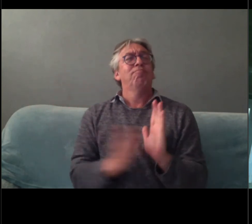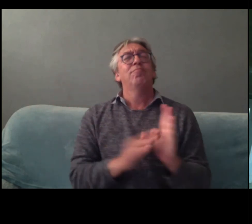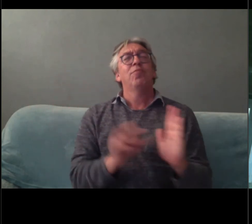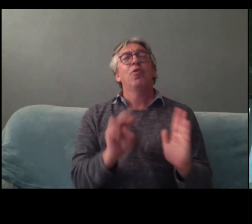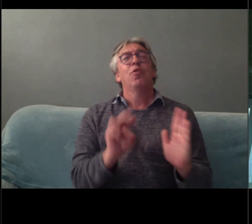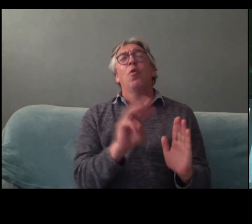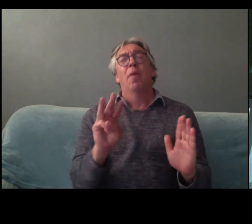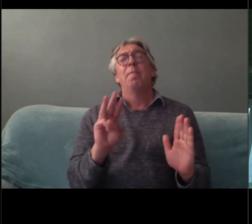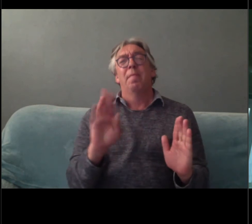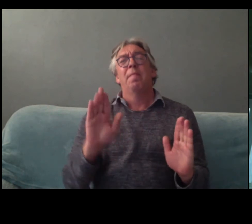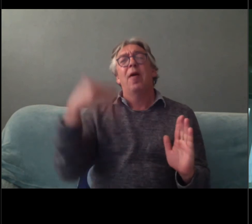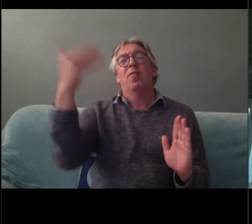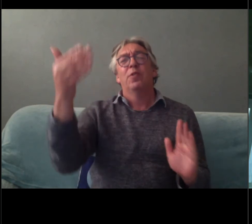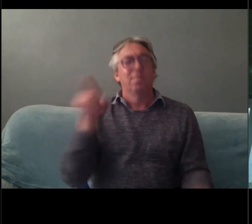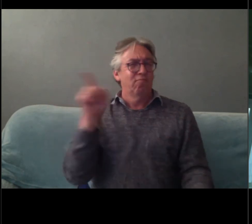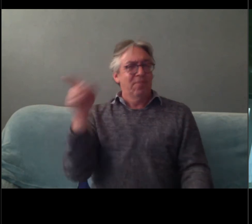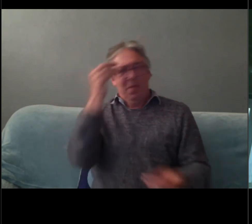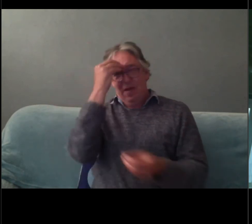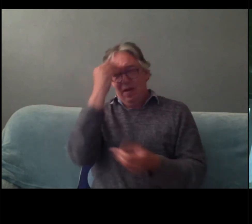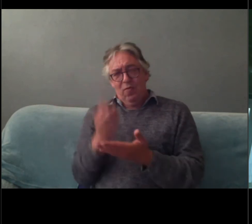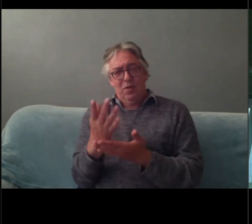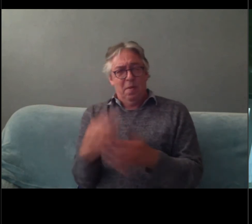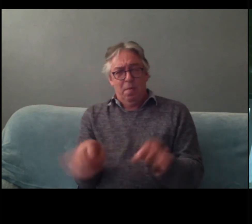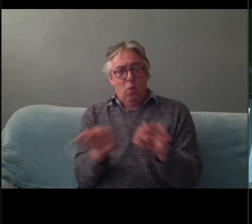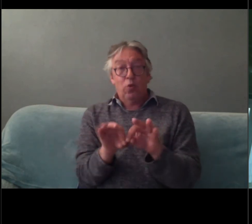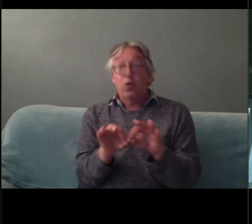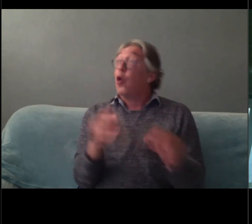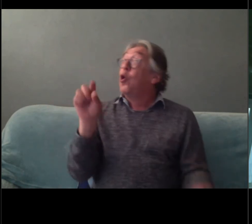say. So Gunter, are you there? Can you hear me?